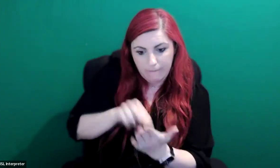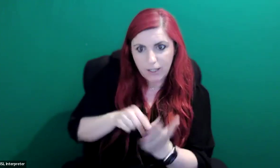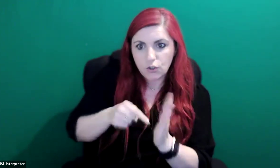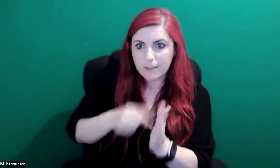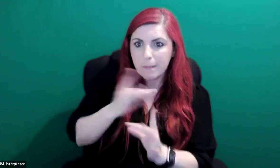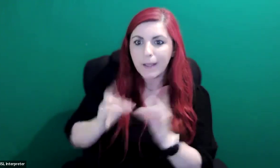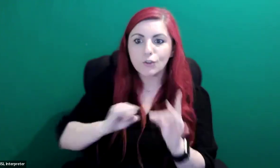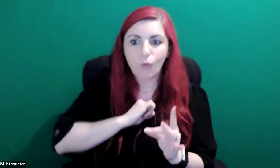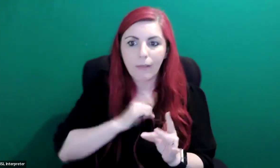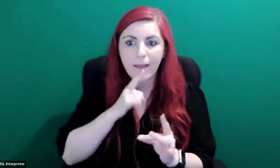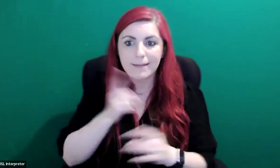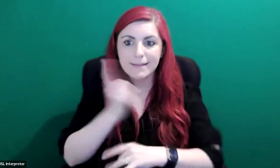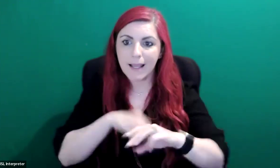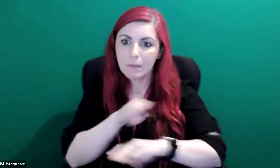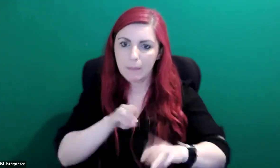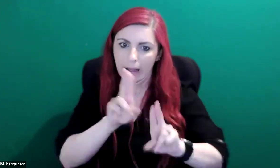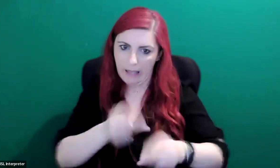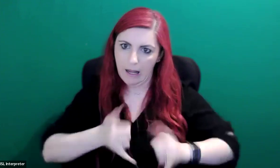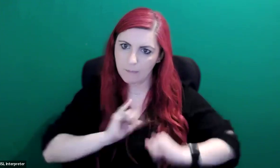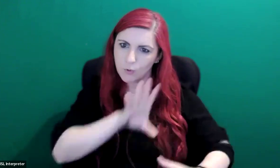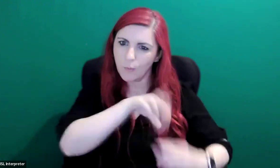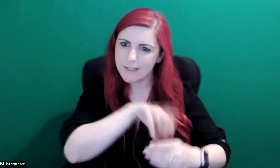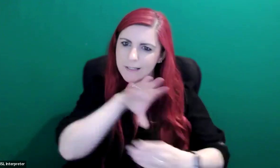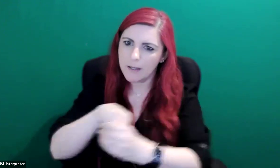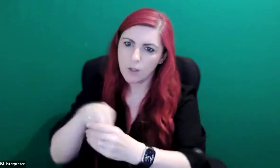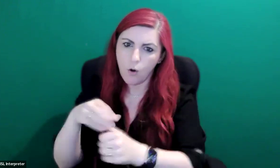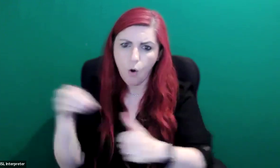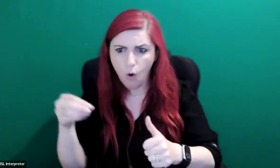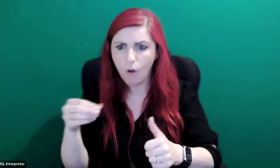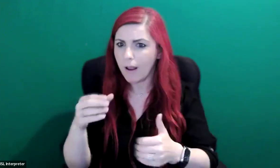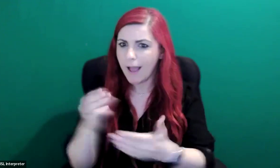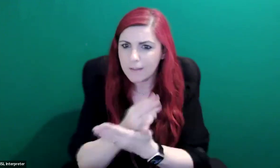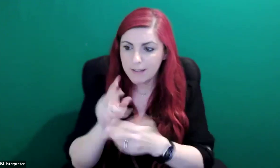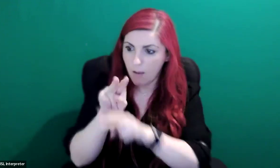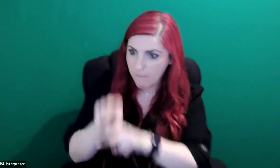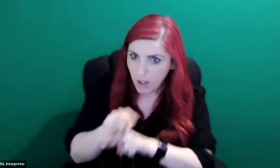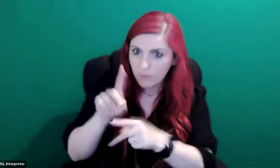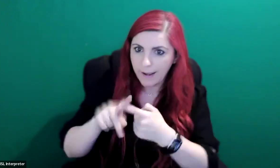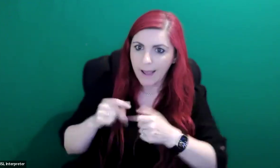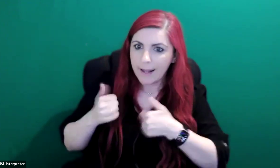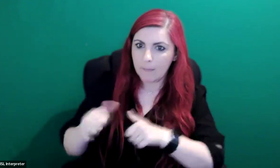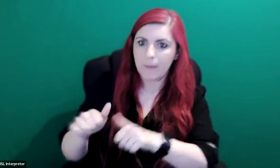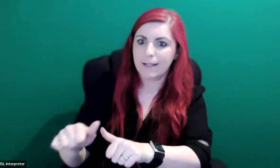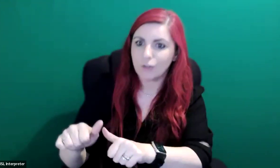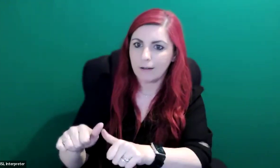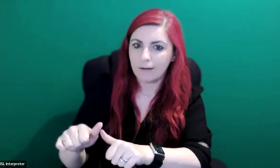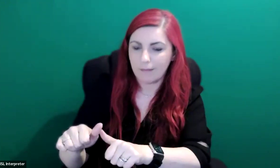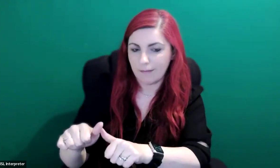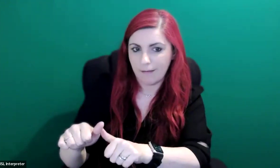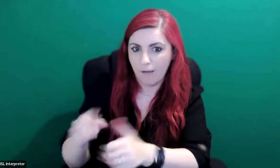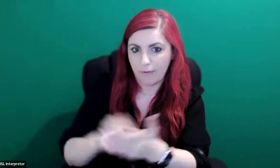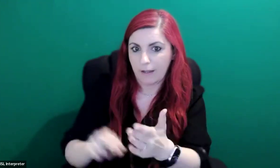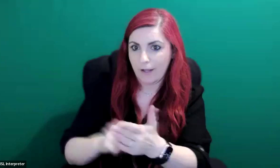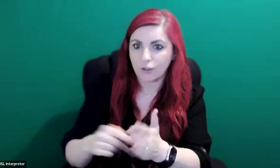disabled people can participate in all aspects of the monitoring and implementation of the convention within the